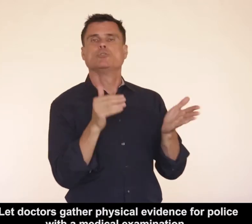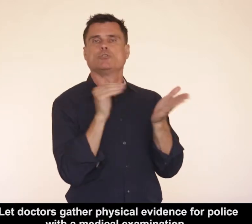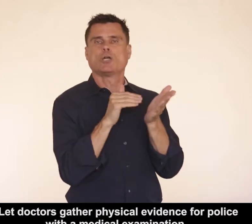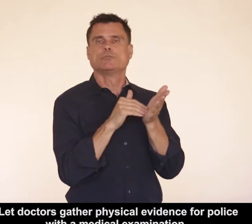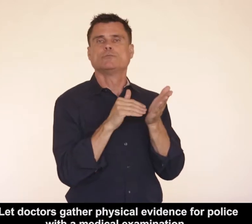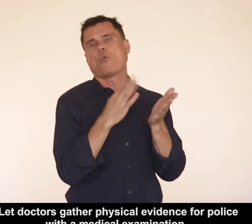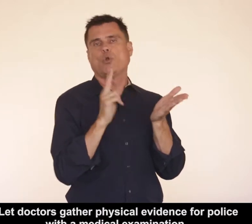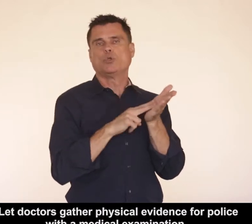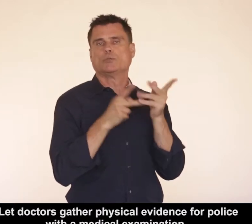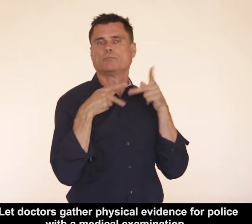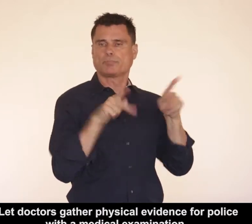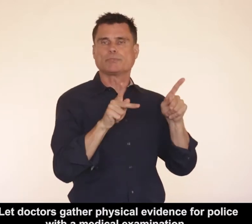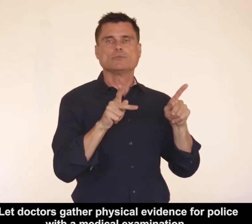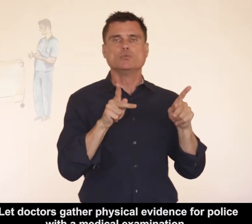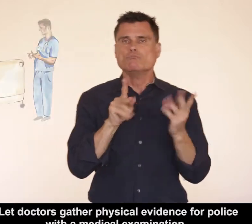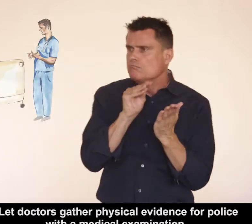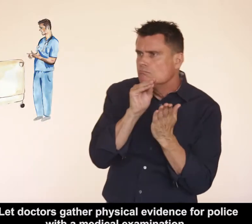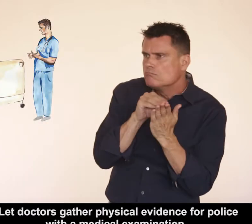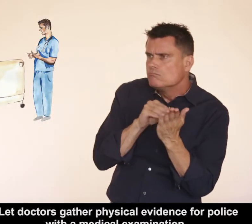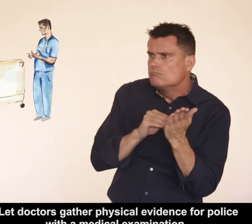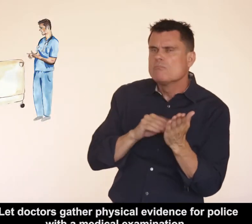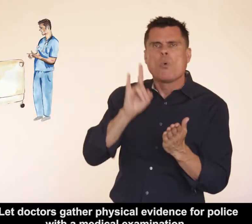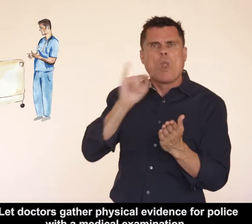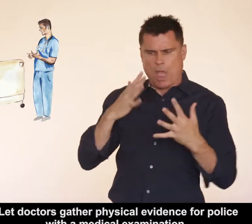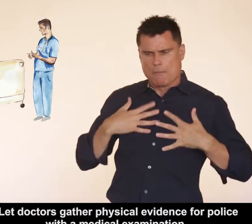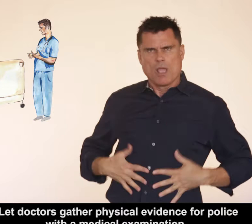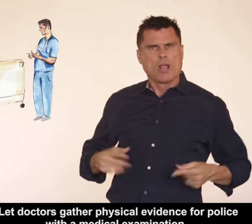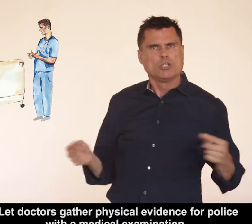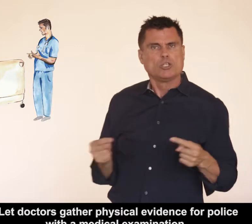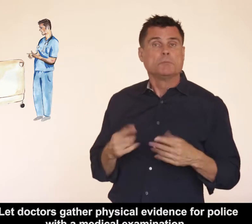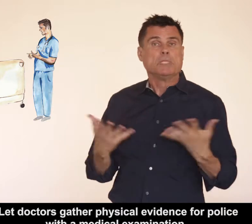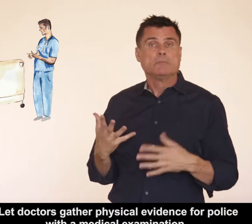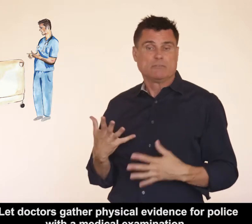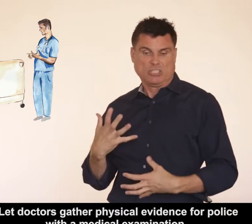Let doctors gather physical evidence for police with a medical examination.